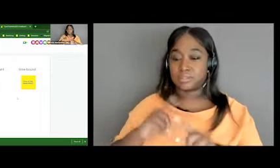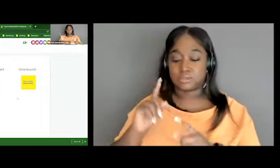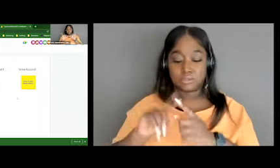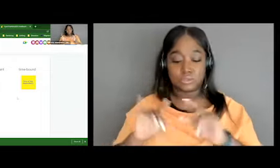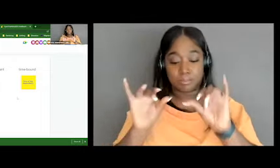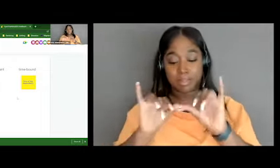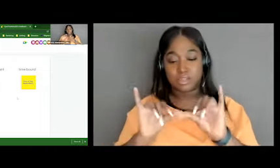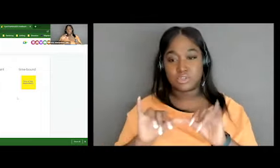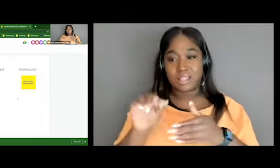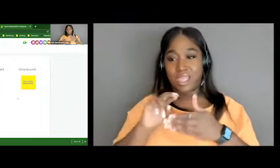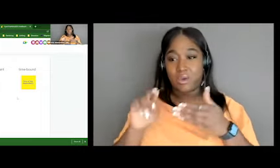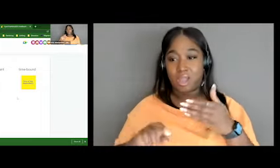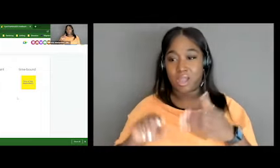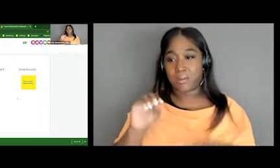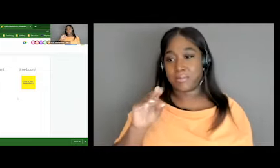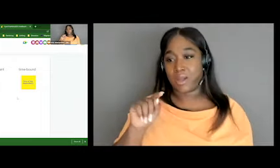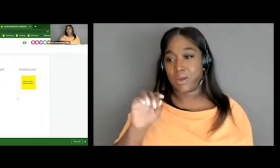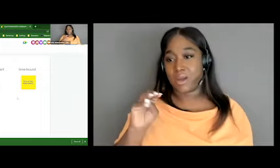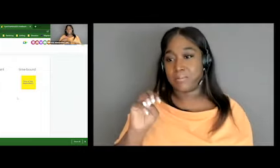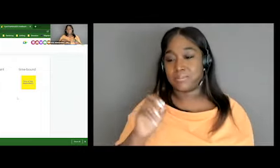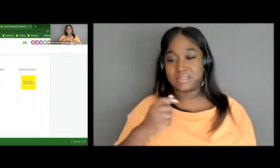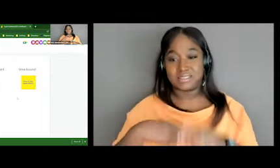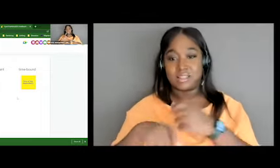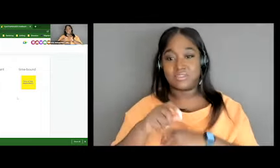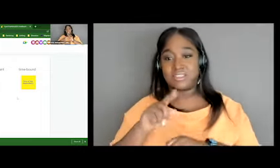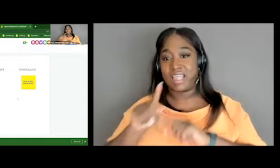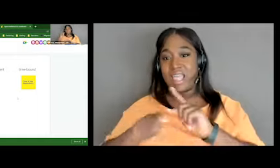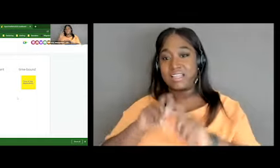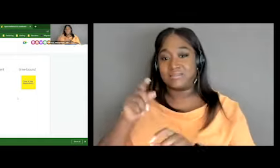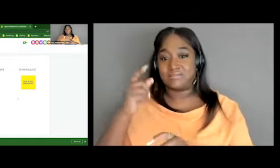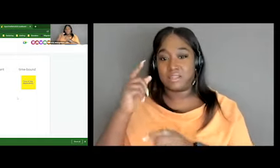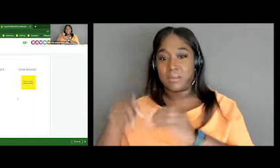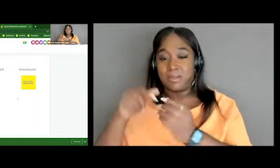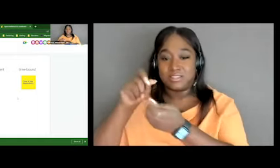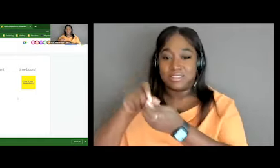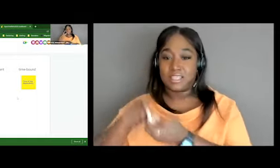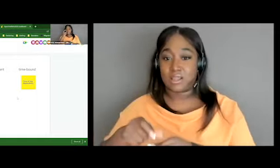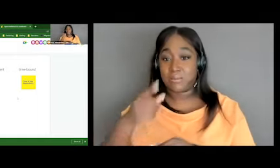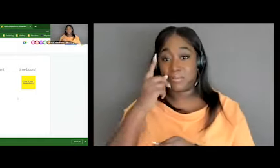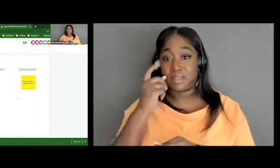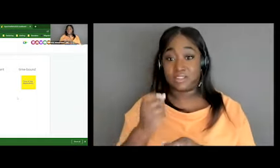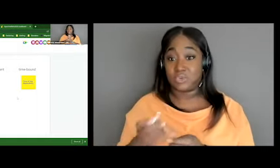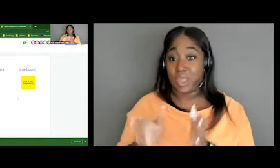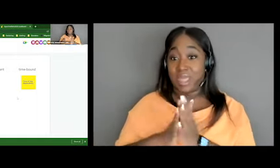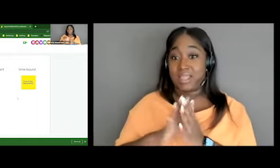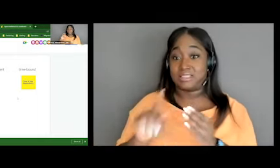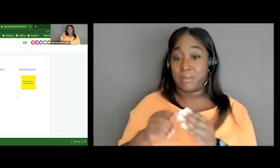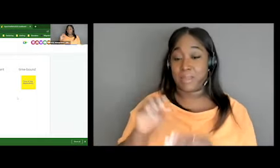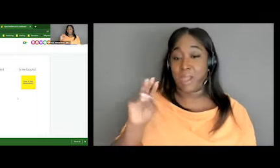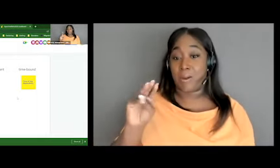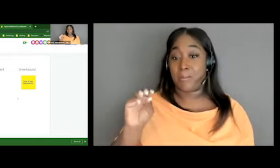outcomes rather than asking the details, because asking about modes gets too deep and is